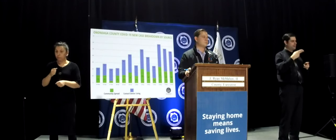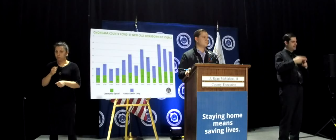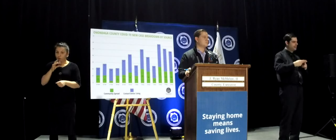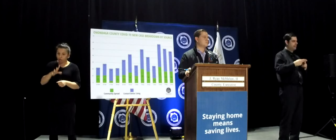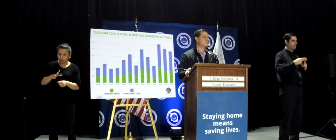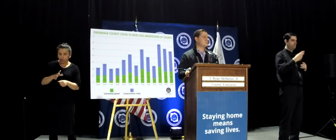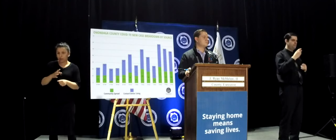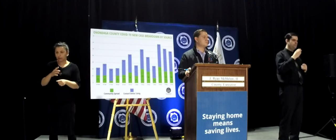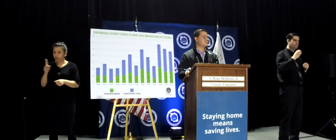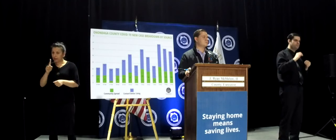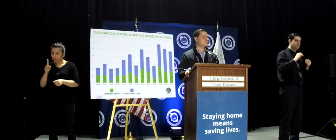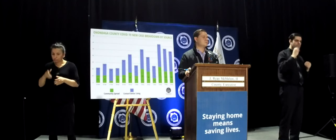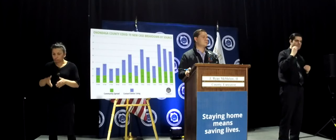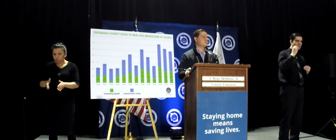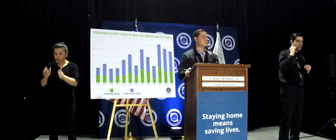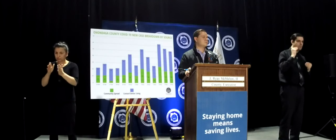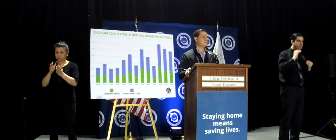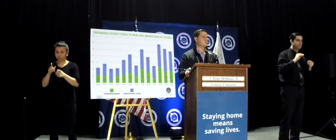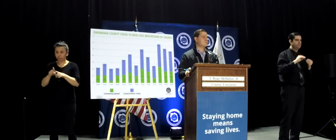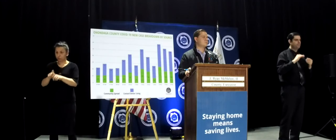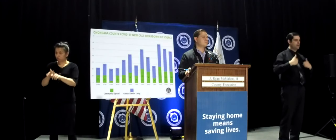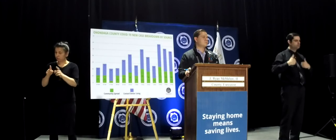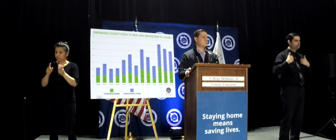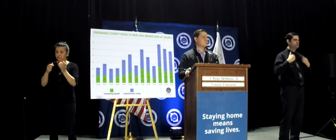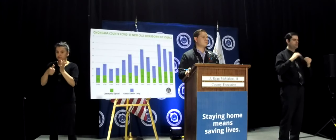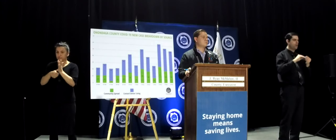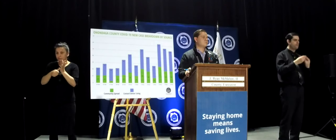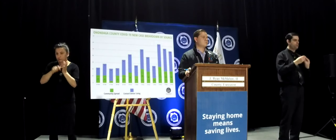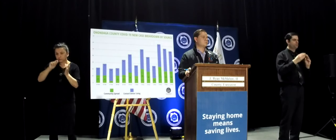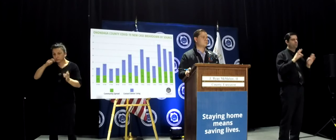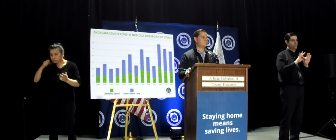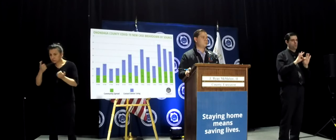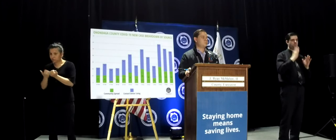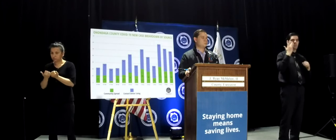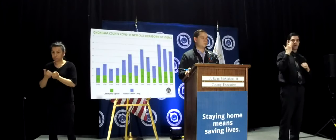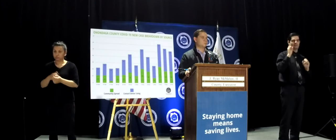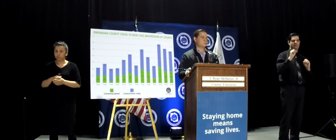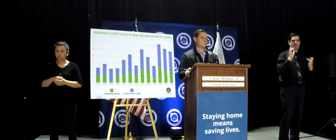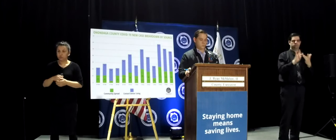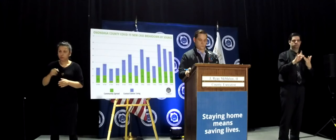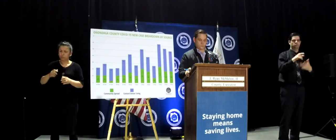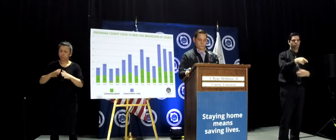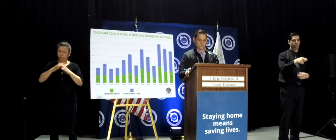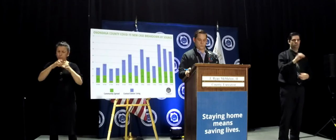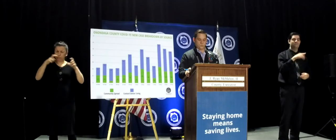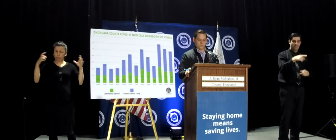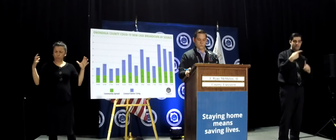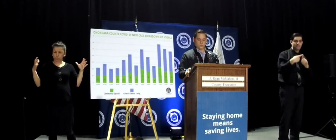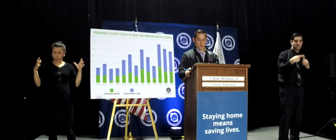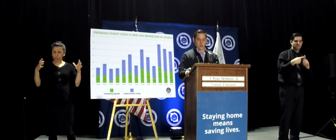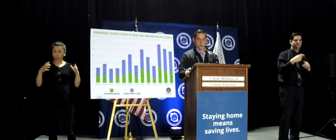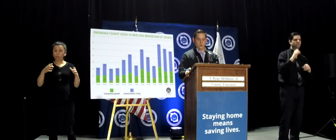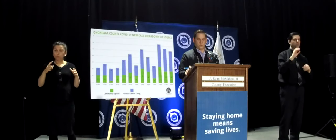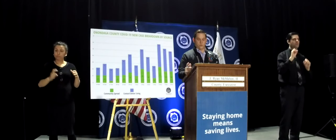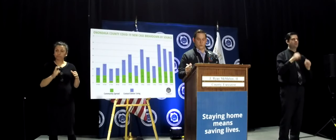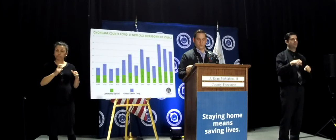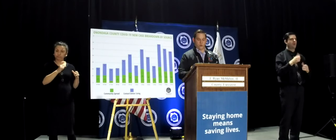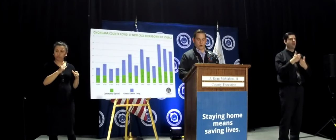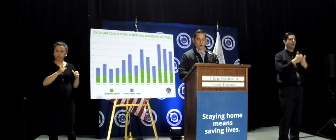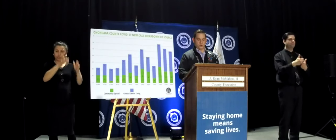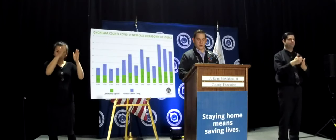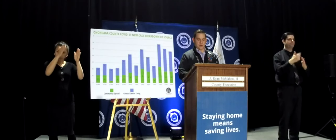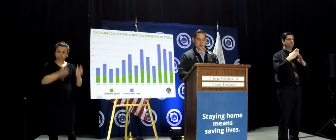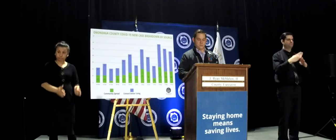Did you say that there's one large nursing facility that's going to take all the COVID patients? Yeah,